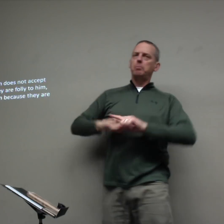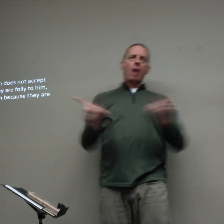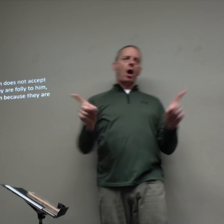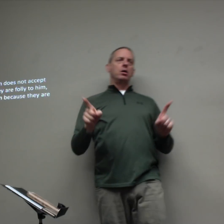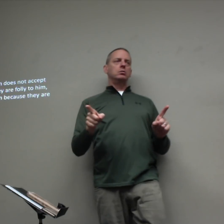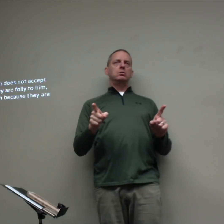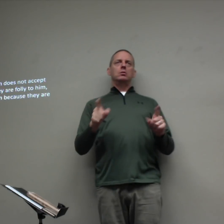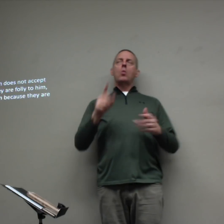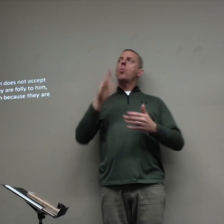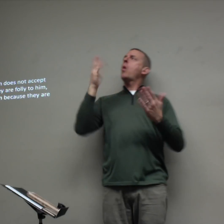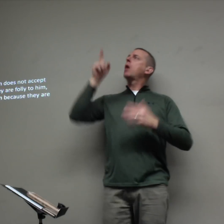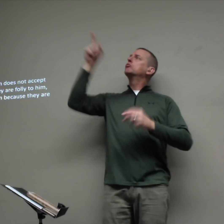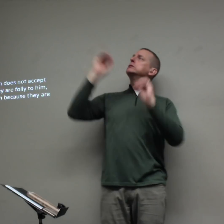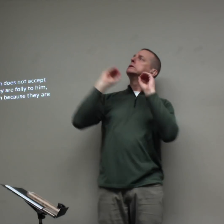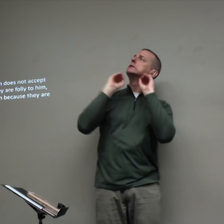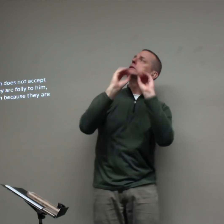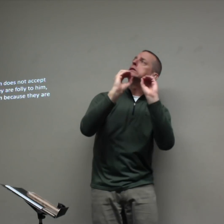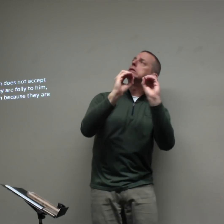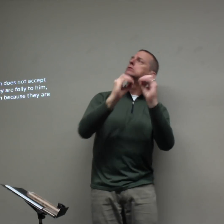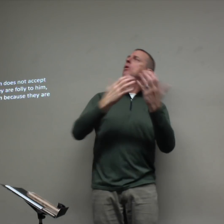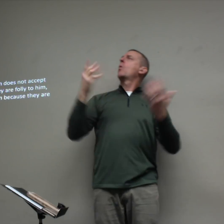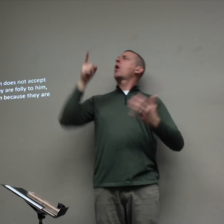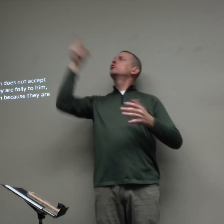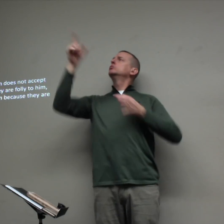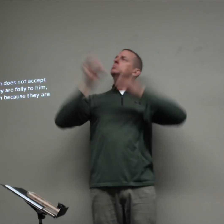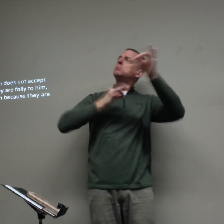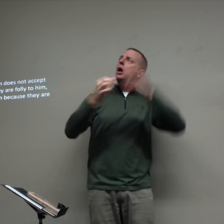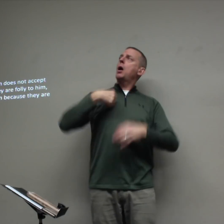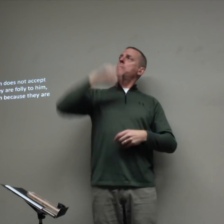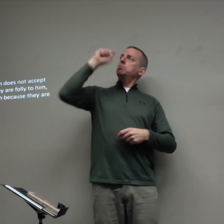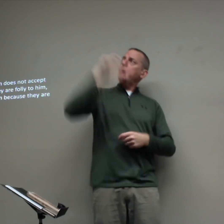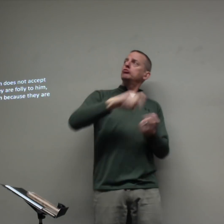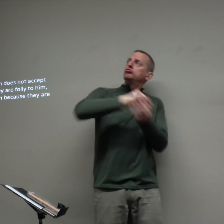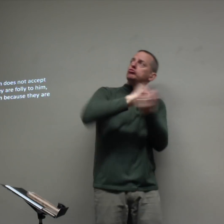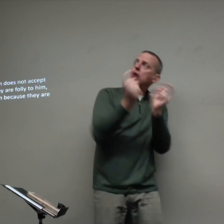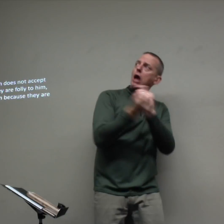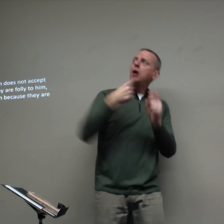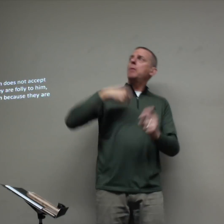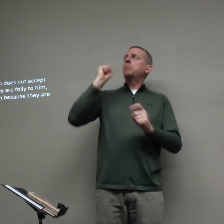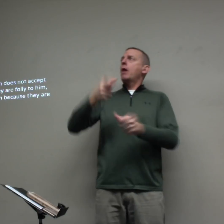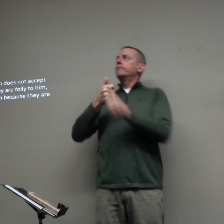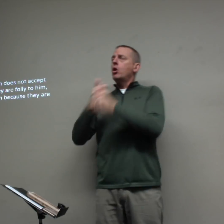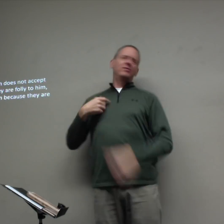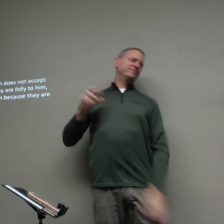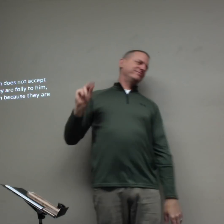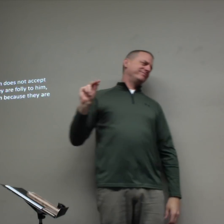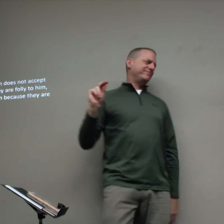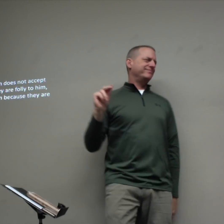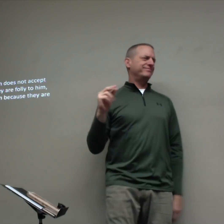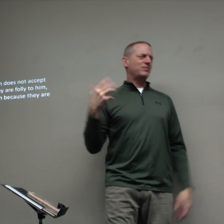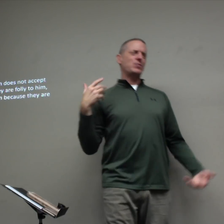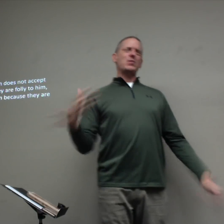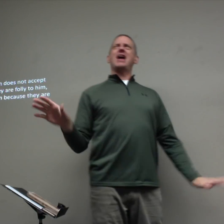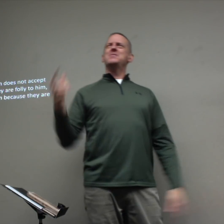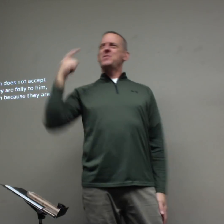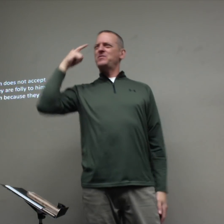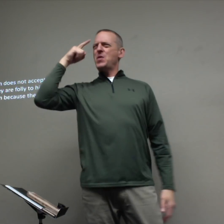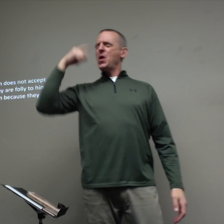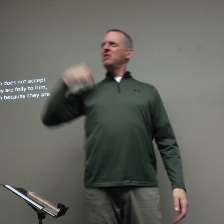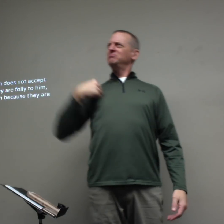them. We believe that he teaches and what he explains to us. They don't believe. They don't want to think